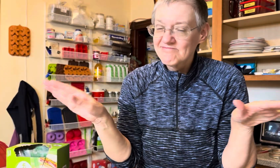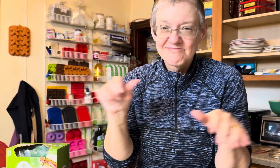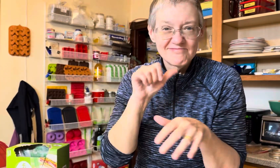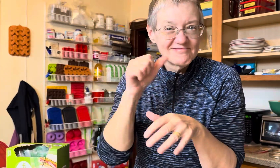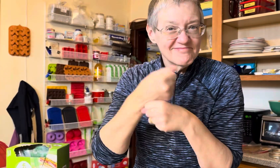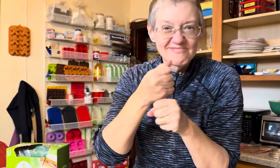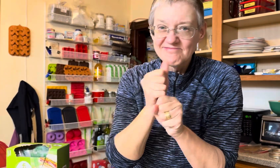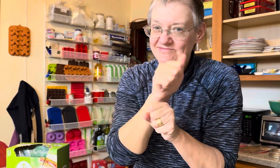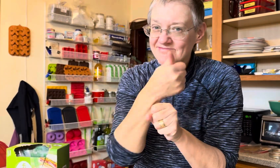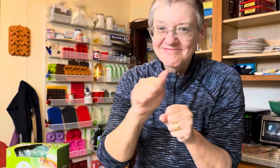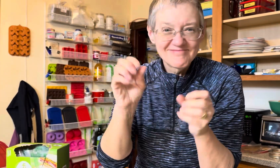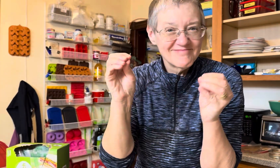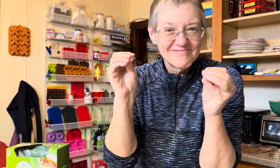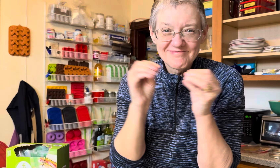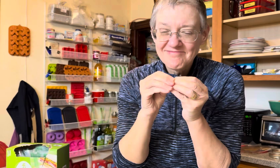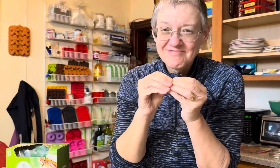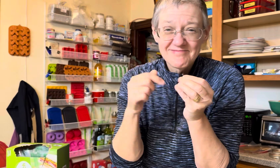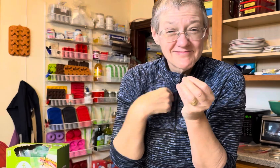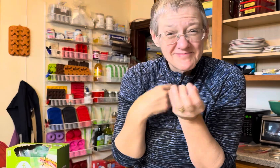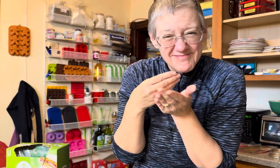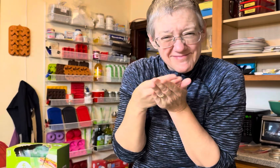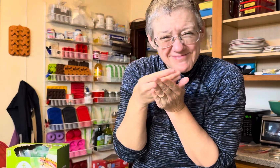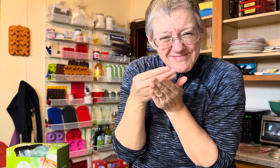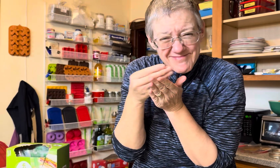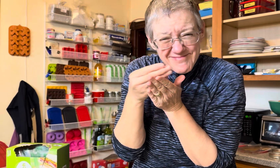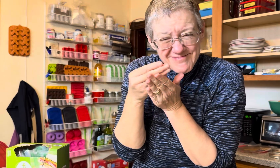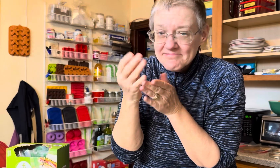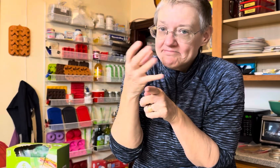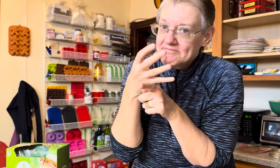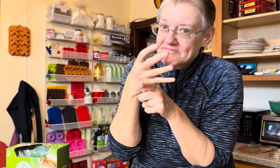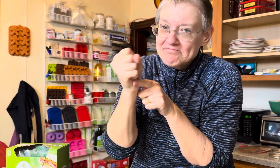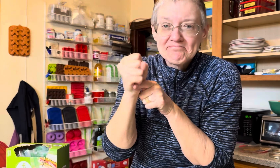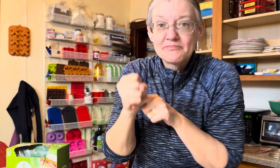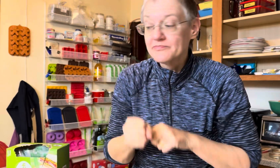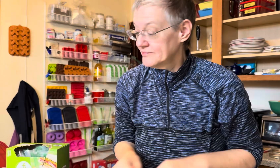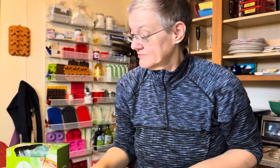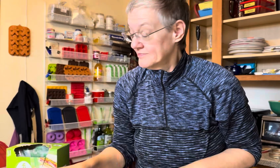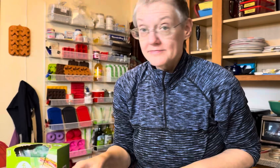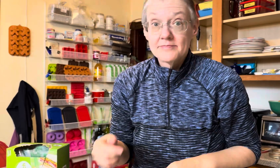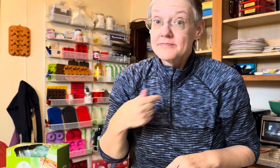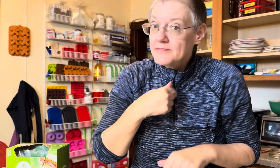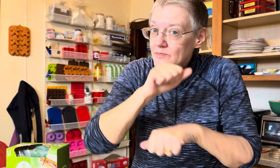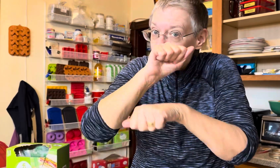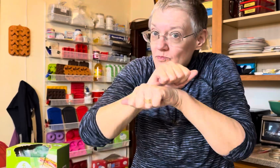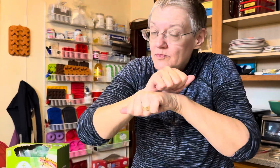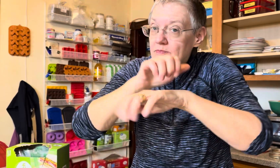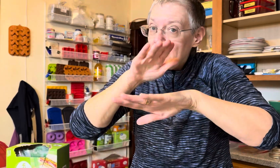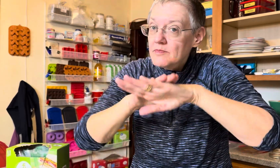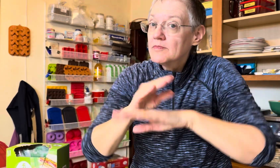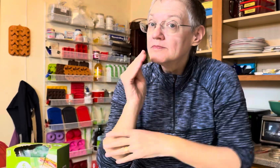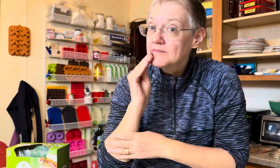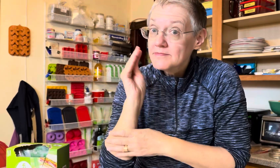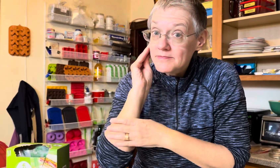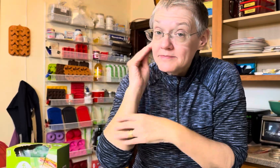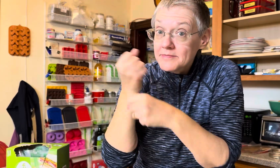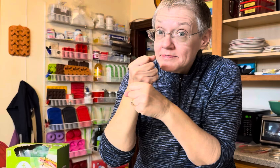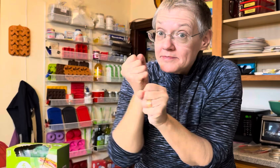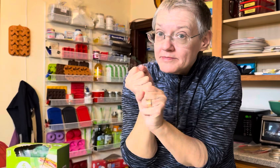don't make them anymore. And I've bought up all that I could find. Now I'm working on a